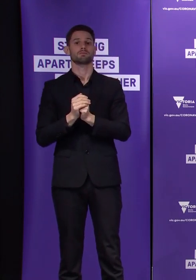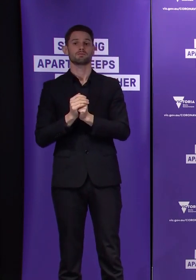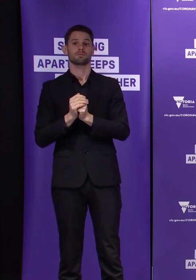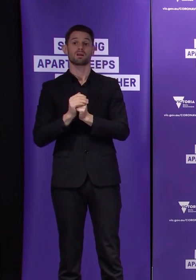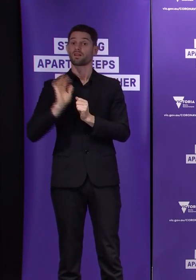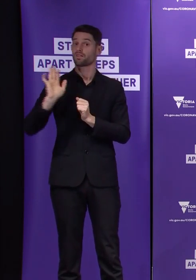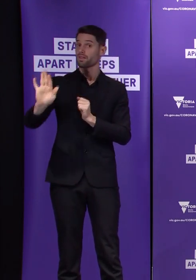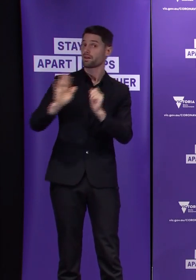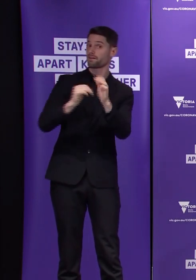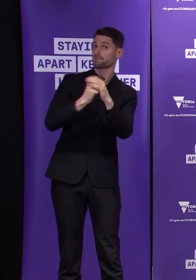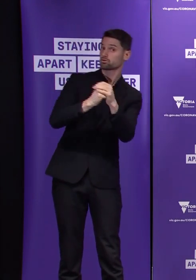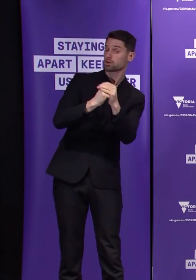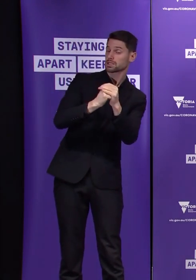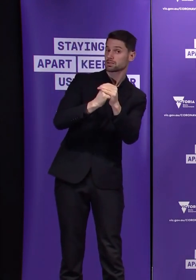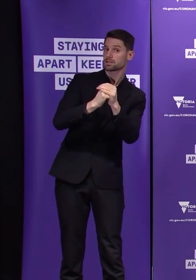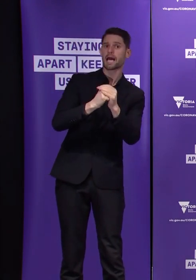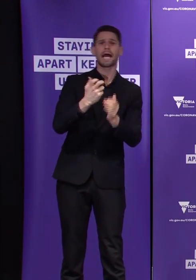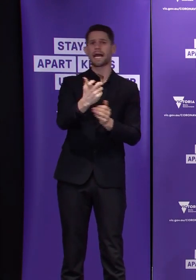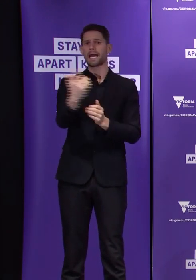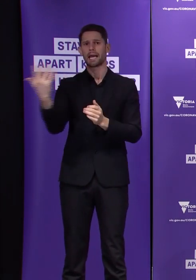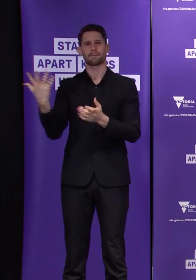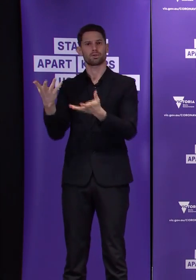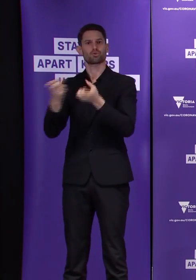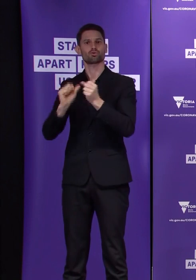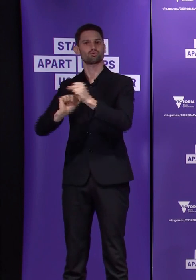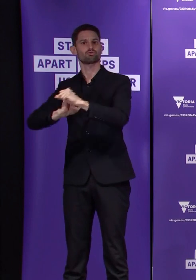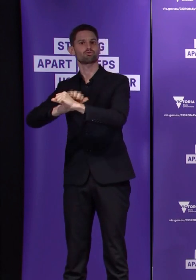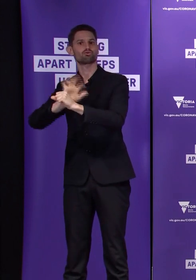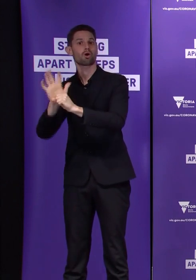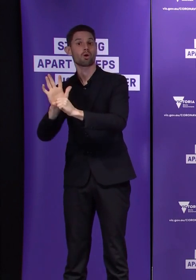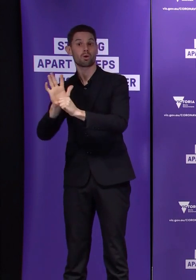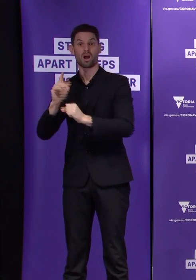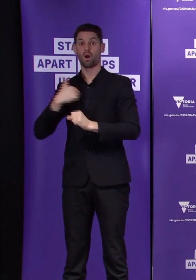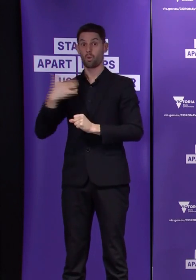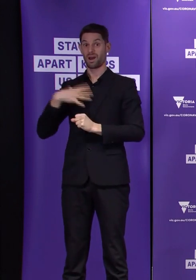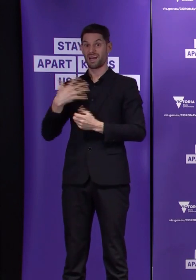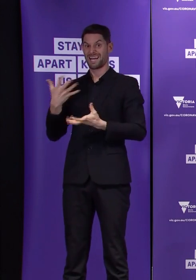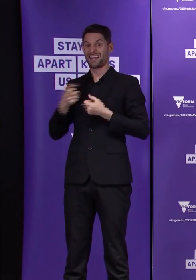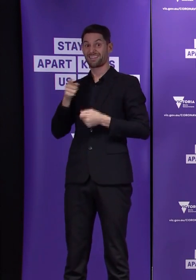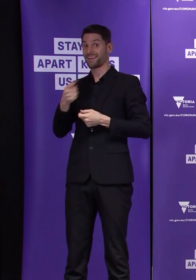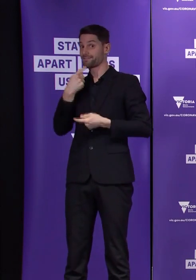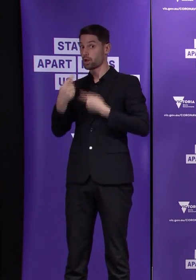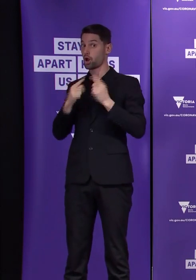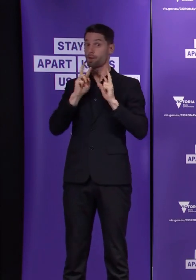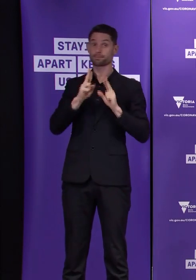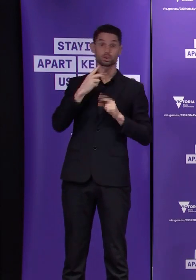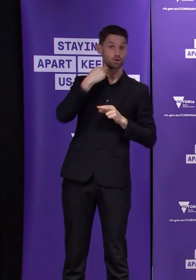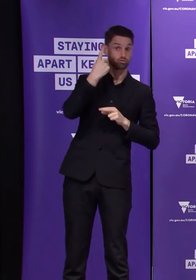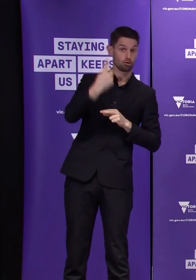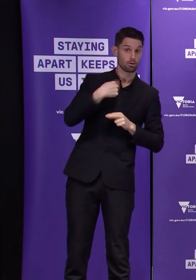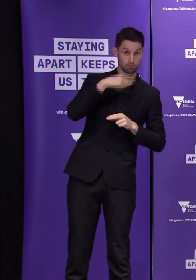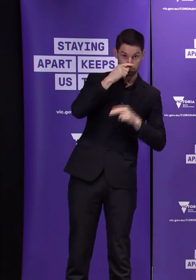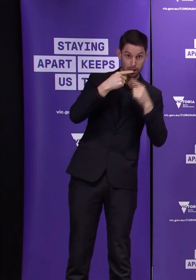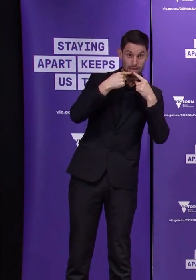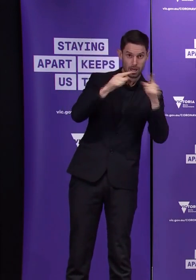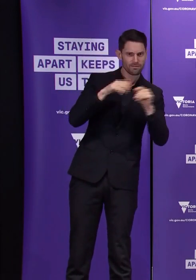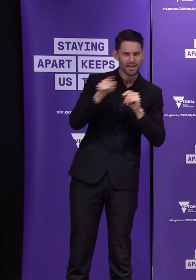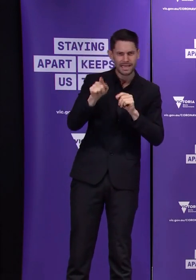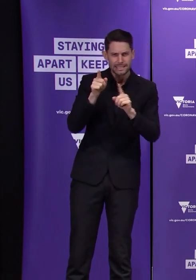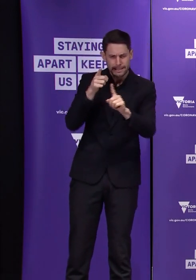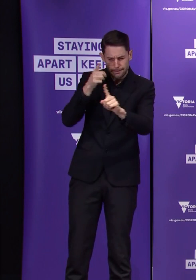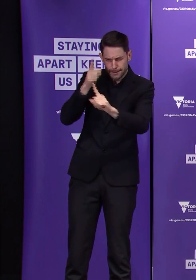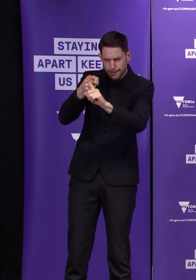to staff transmission. So that's probably first half of the week. Hopefully tomorrow, if it can be tomorrow, it will